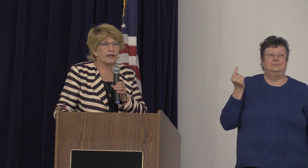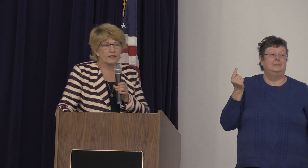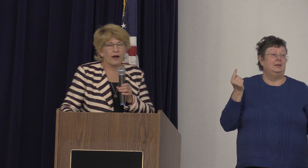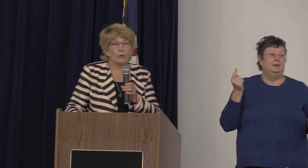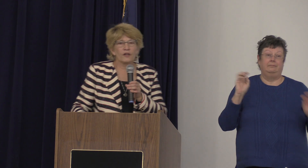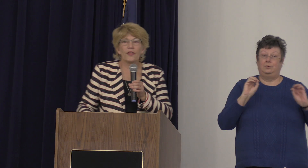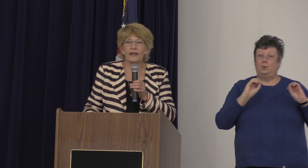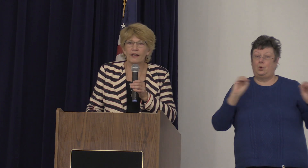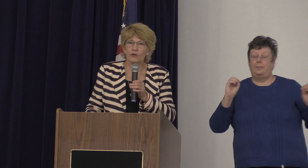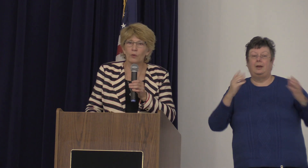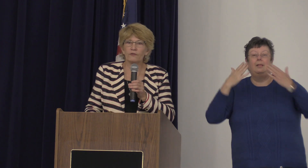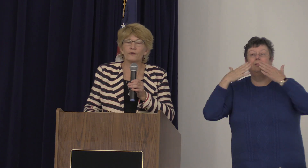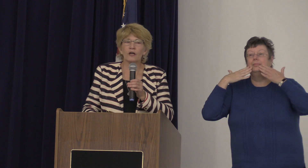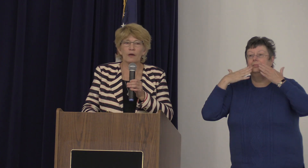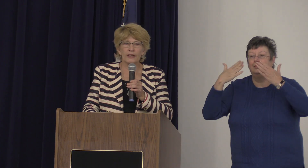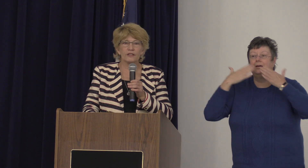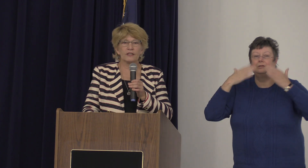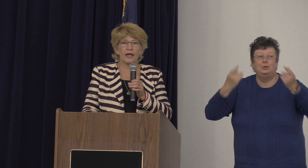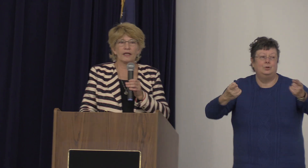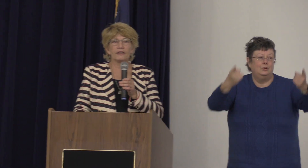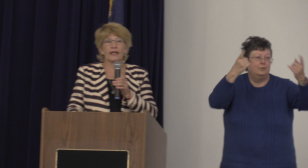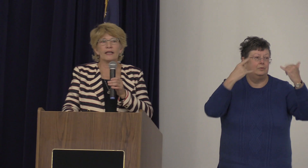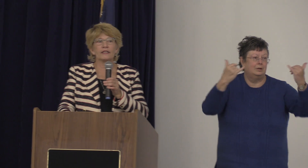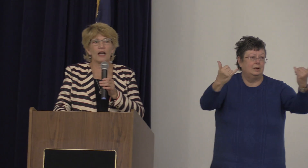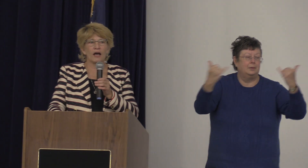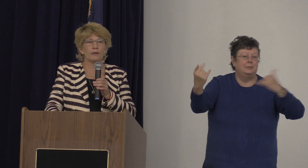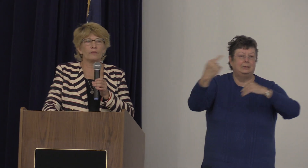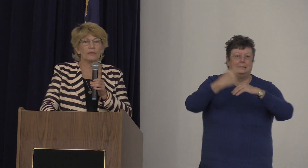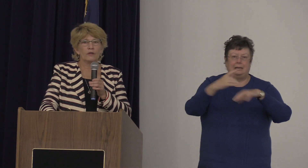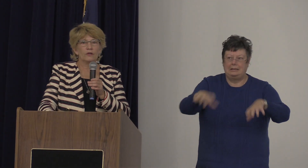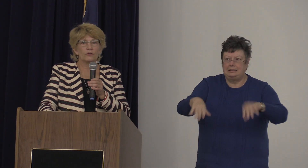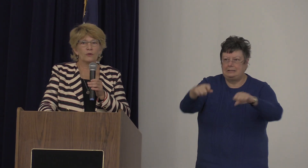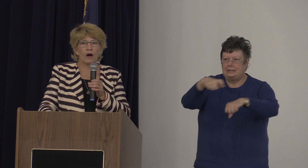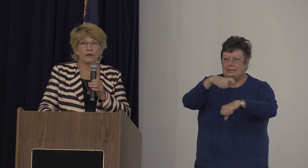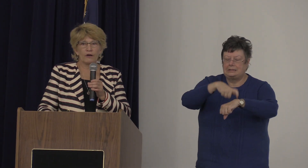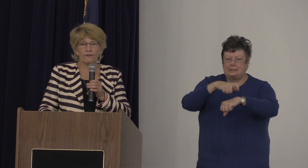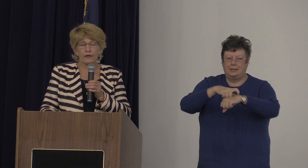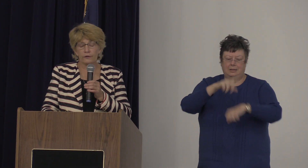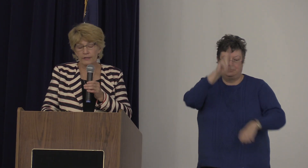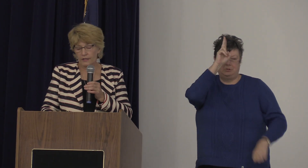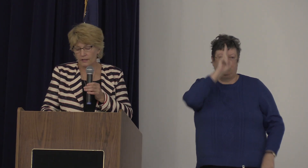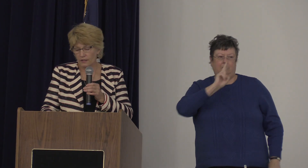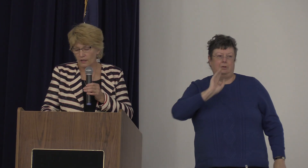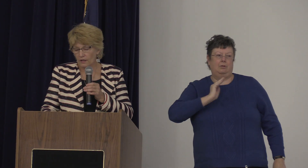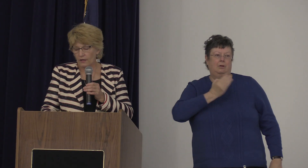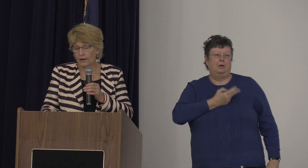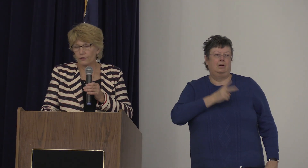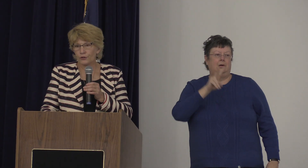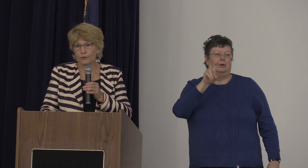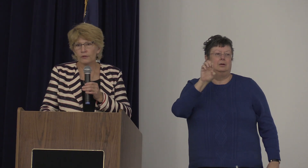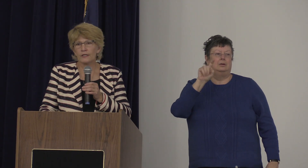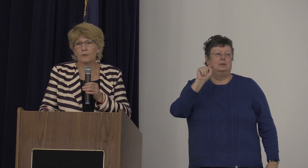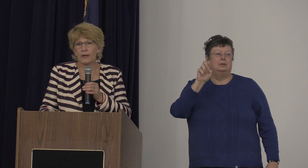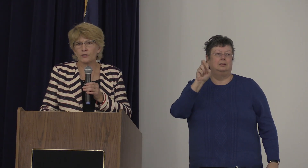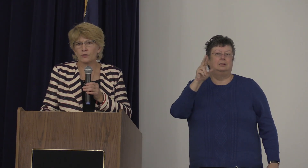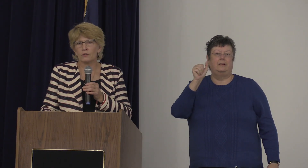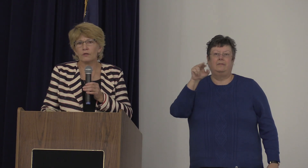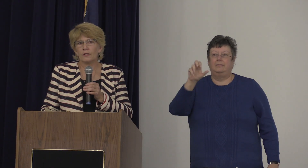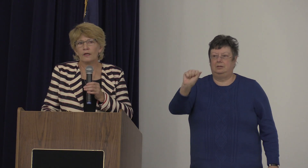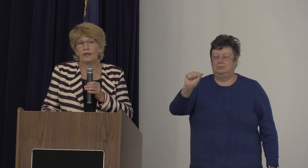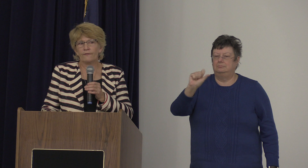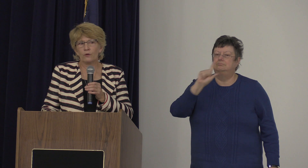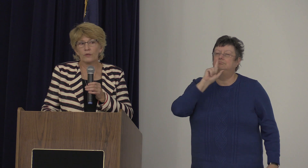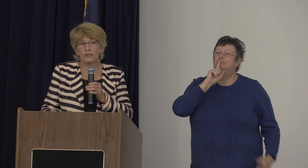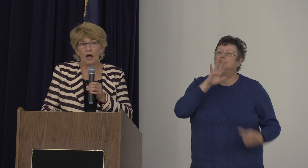If not, I want to thank everyone for coming today, taking time to honor our veterans. They are truly